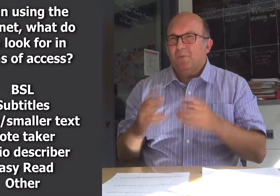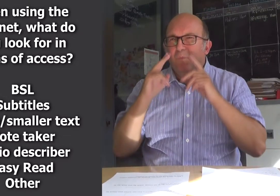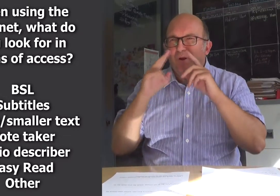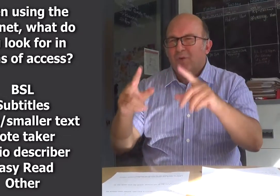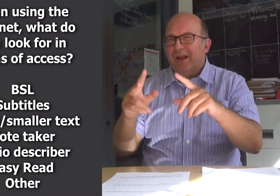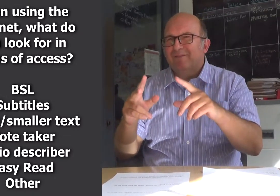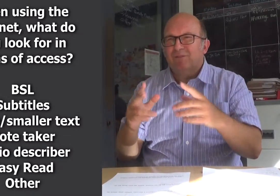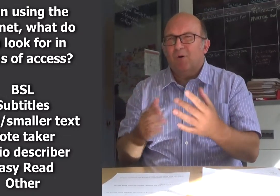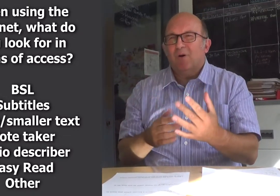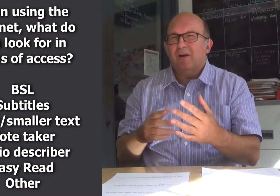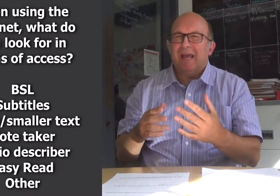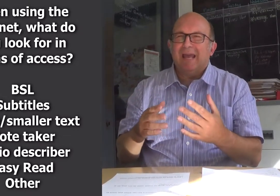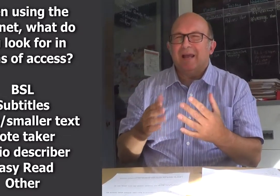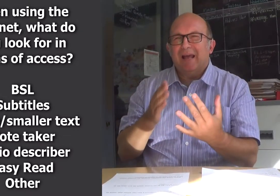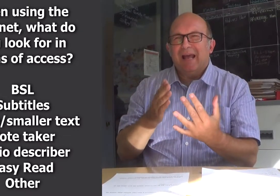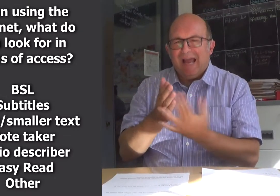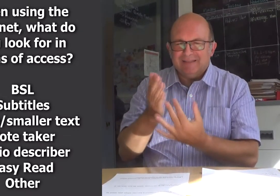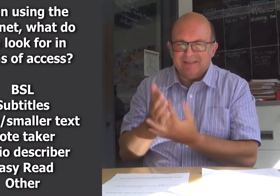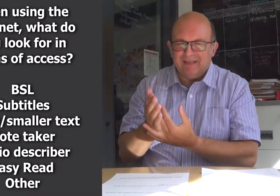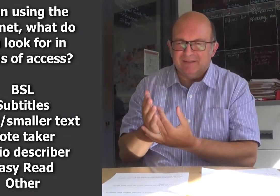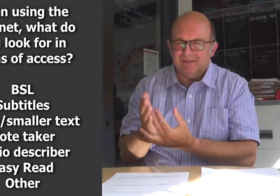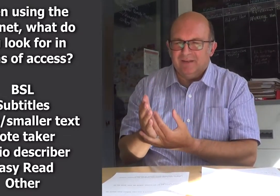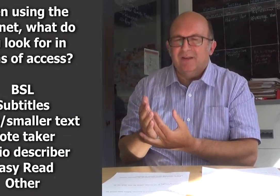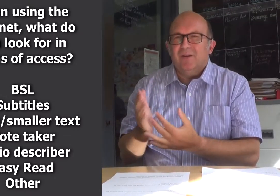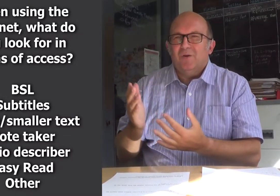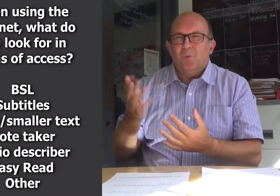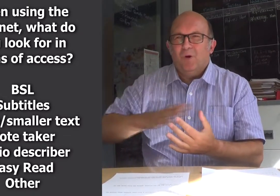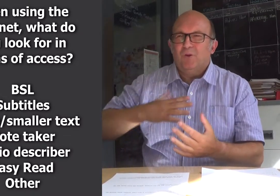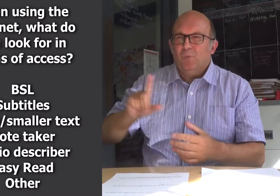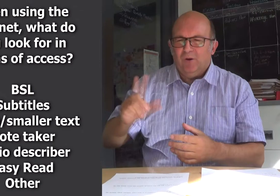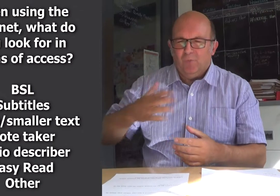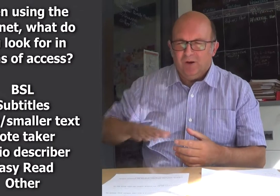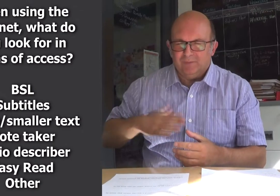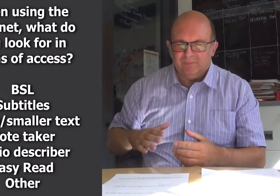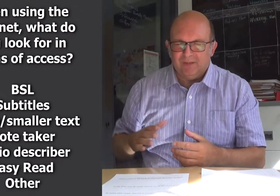and what looking for access,